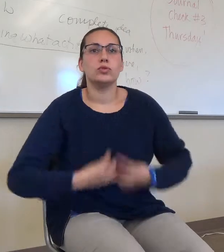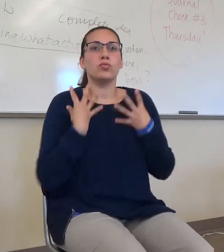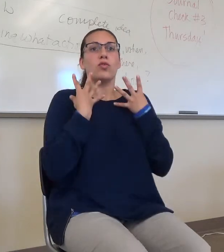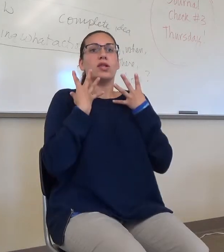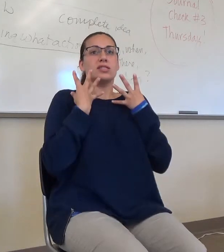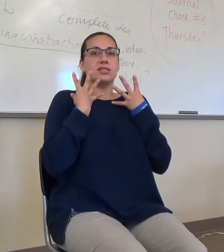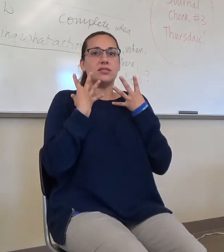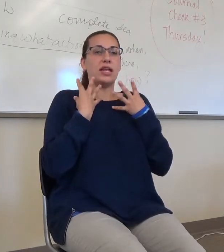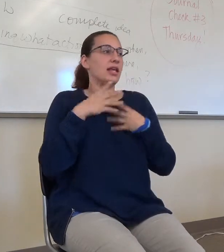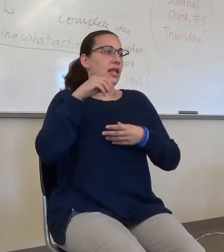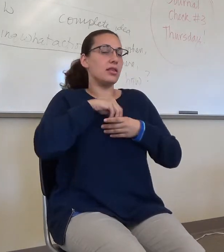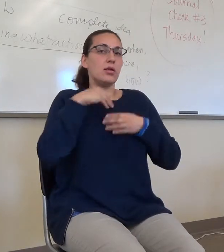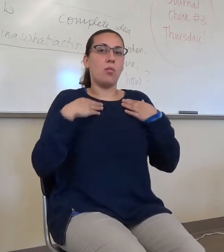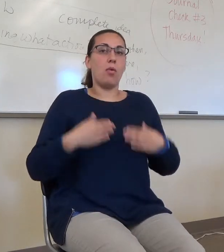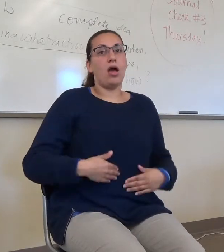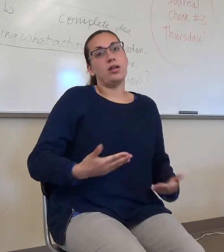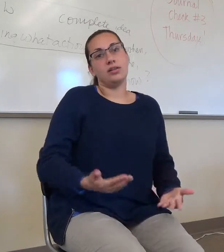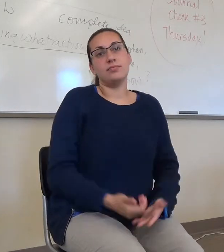our list, again, basic stuff here.